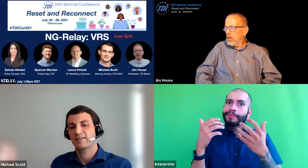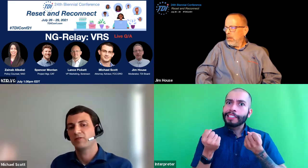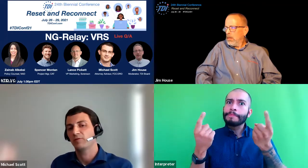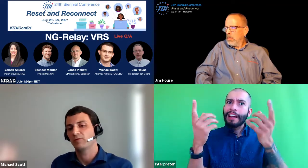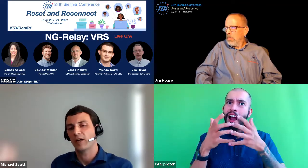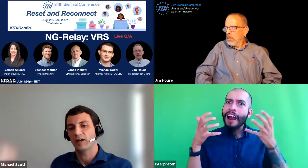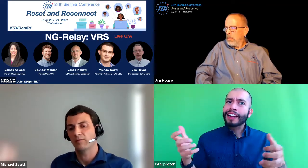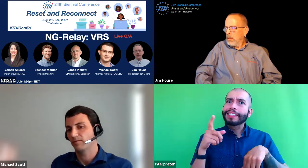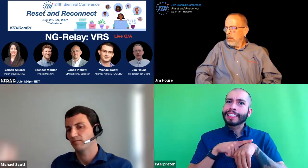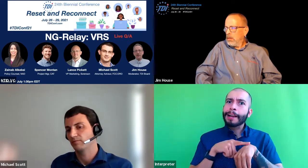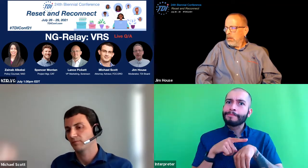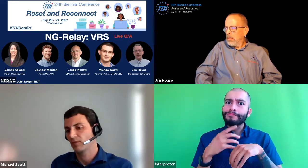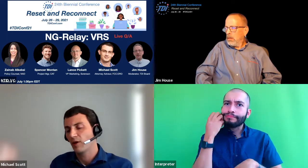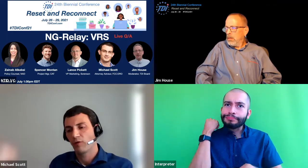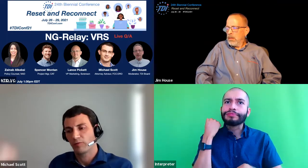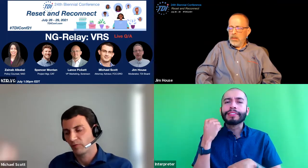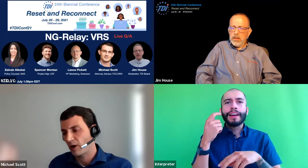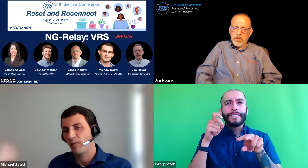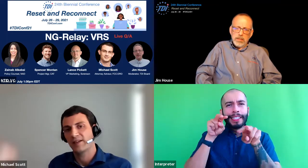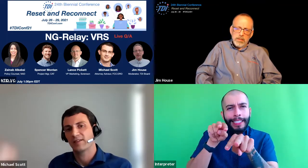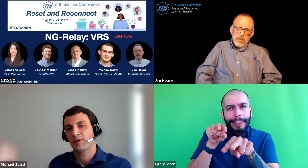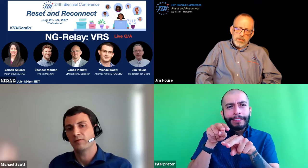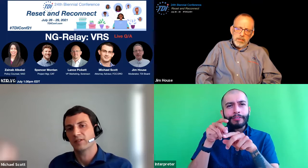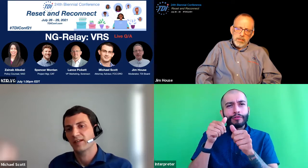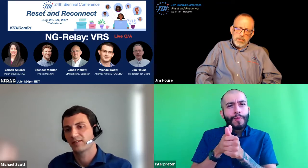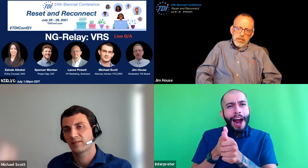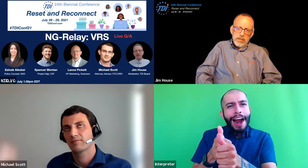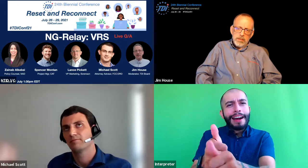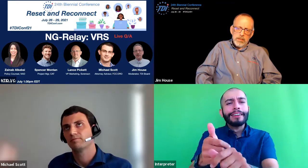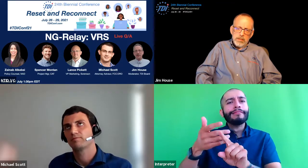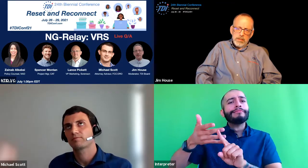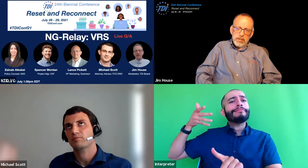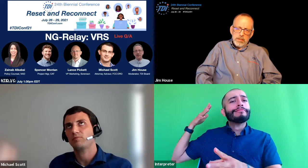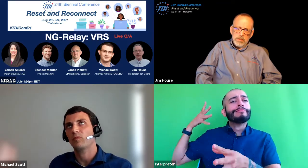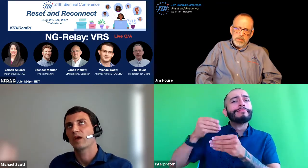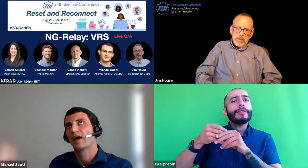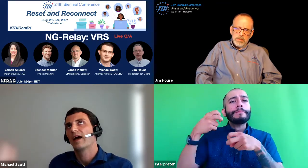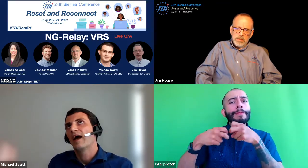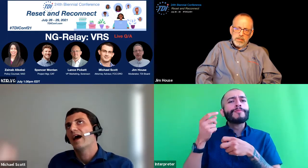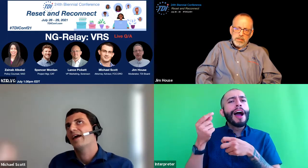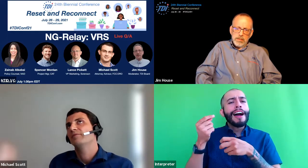correcting past issues of fraud, waste, and abuse.